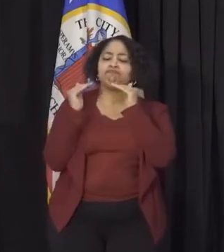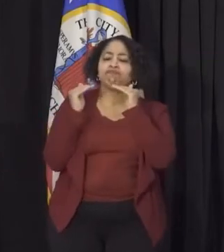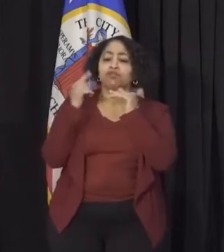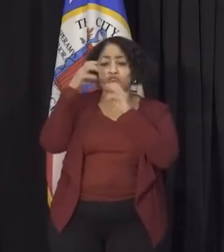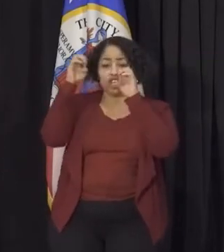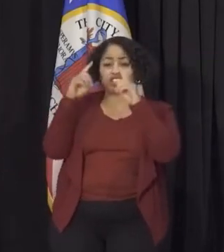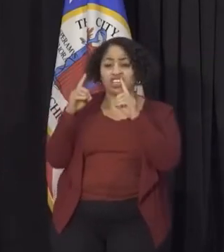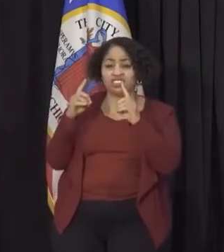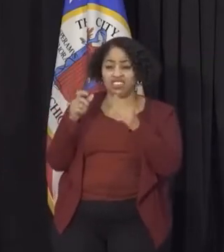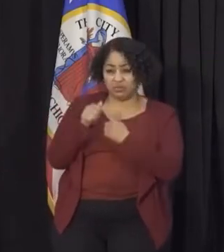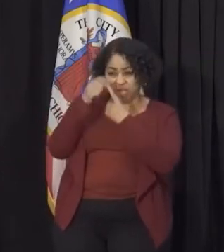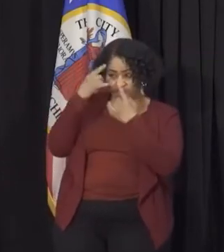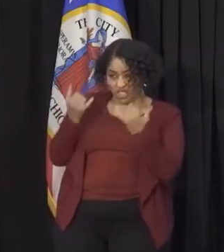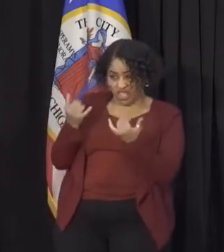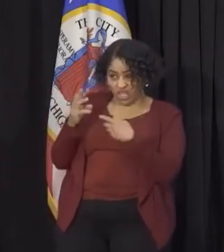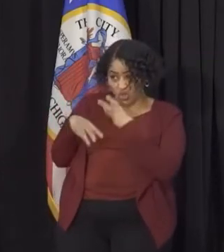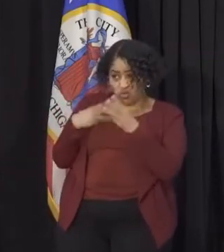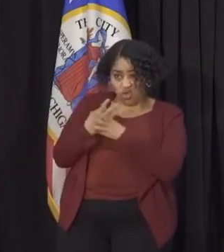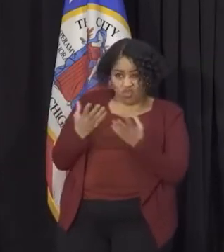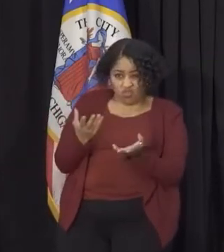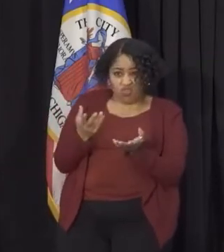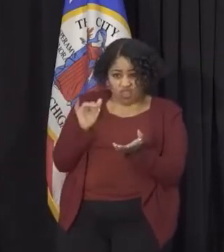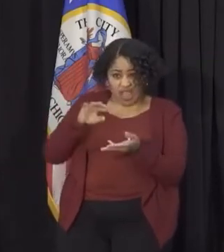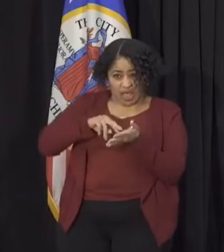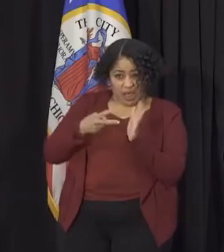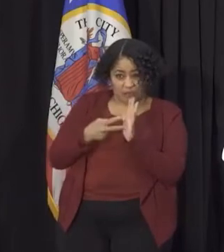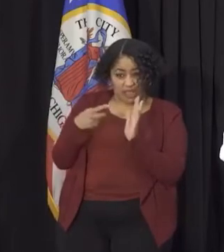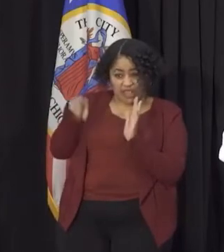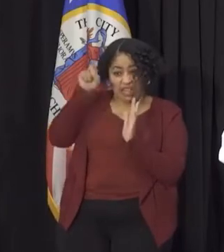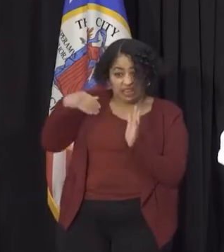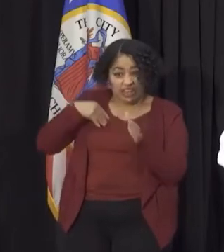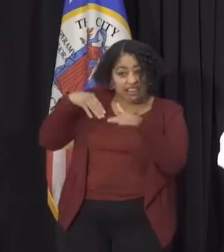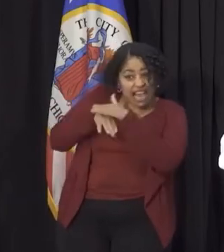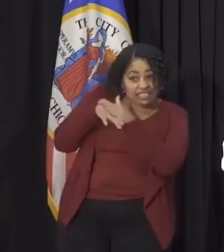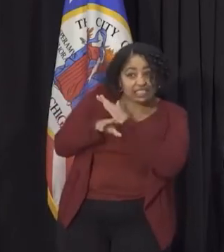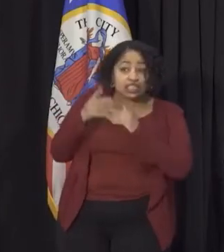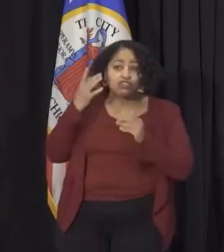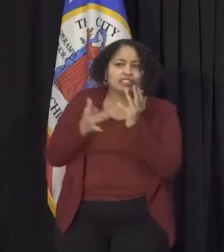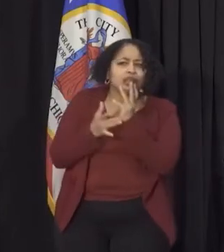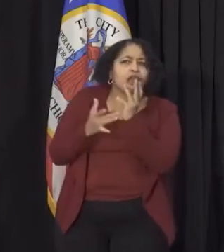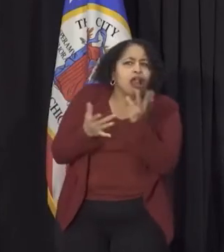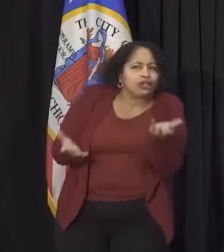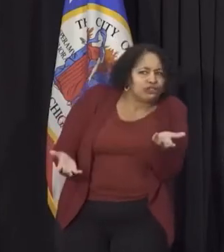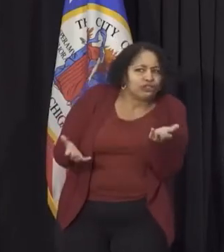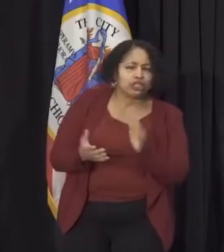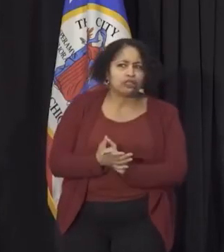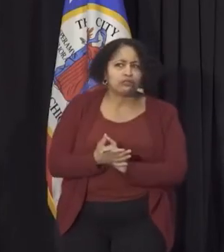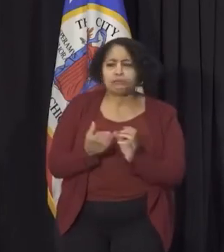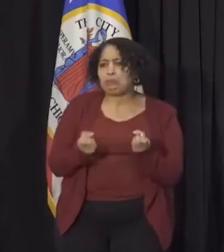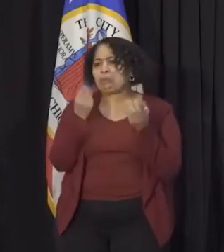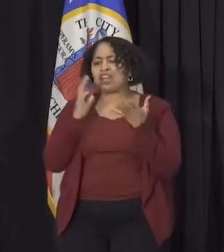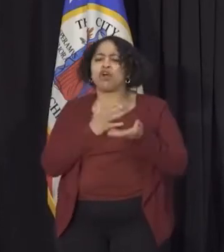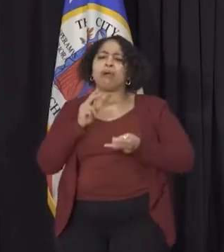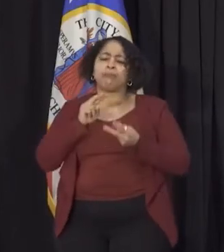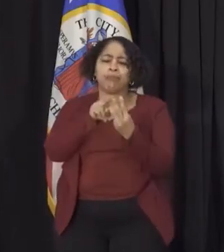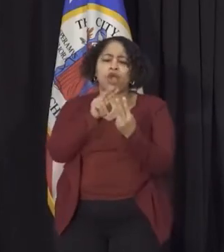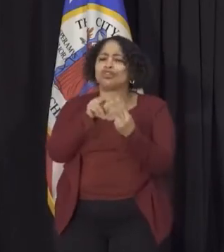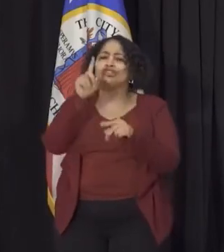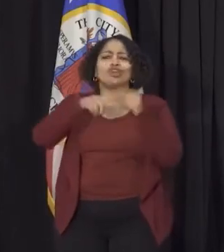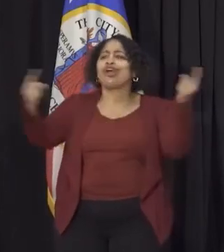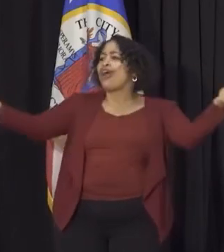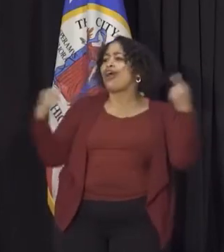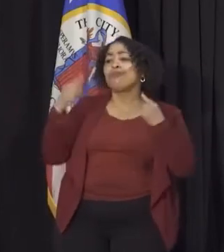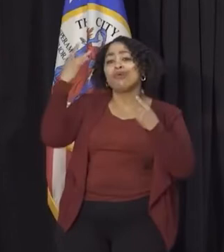Especially in today's world, that means that they need to have access to technology. Many of our partners couldn't attend